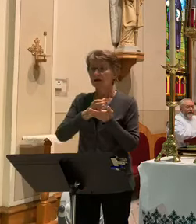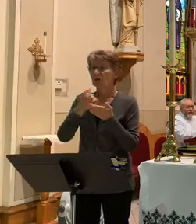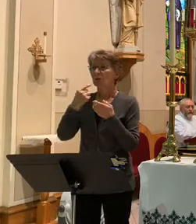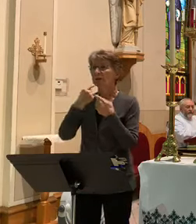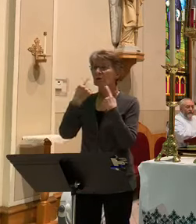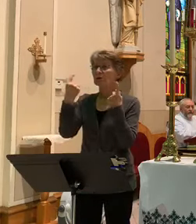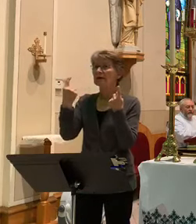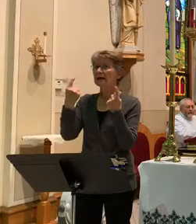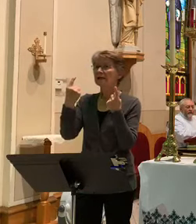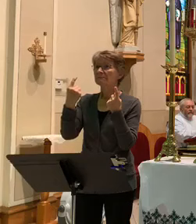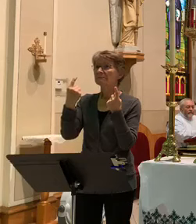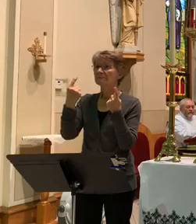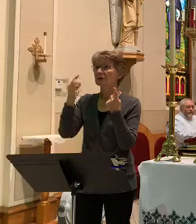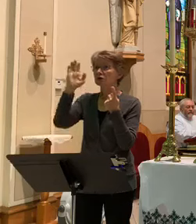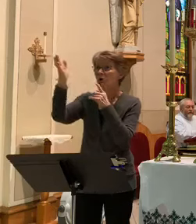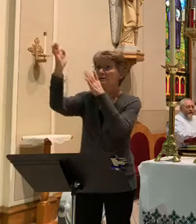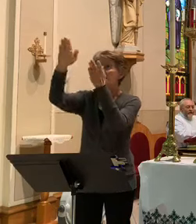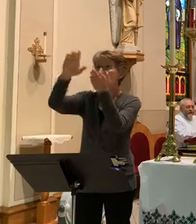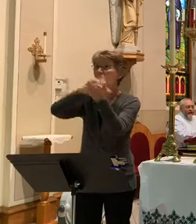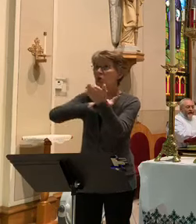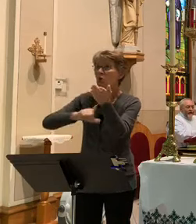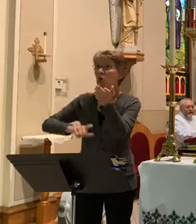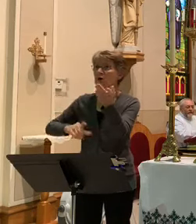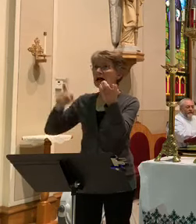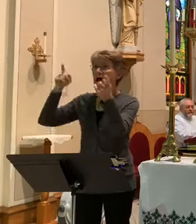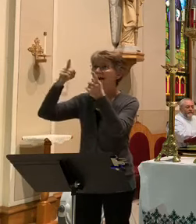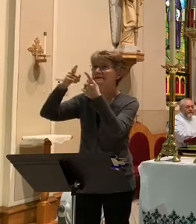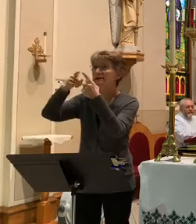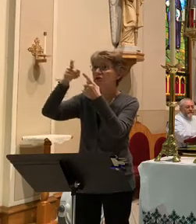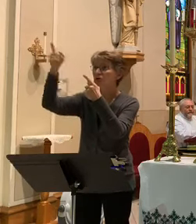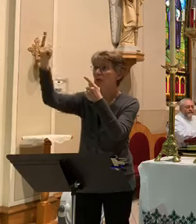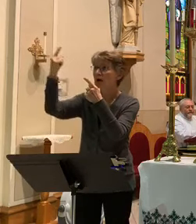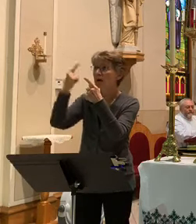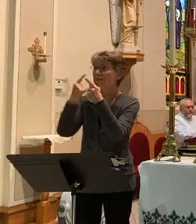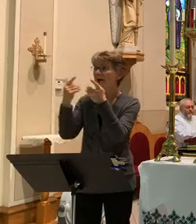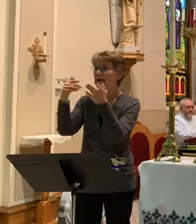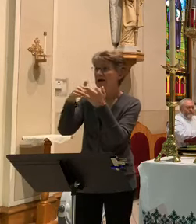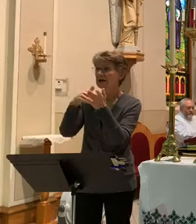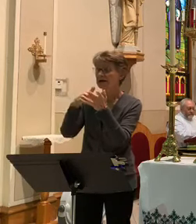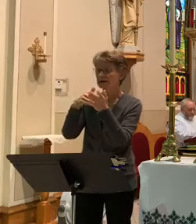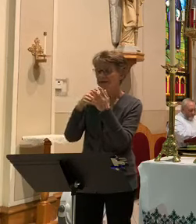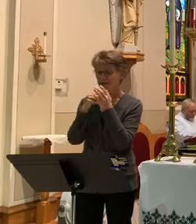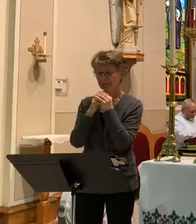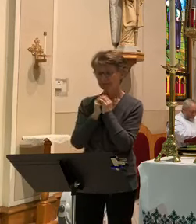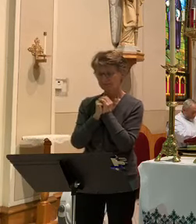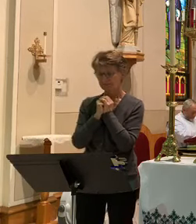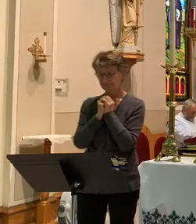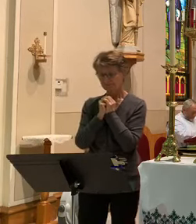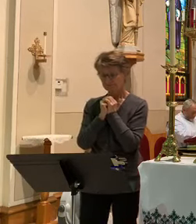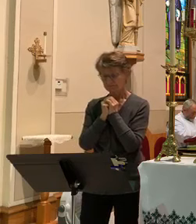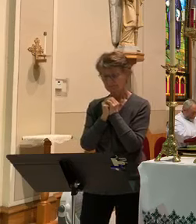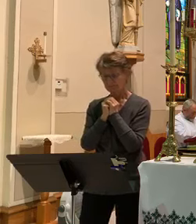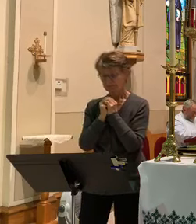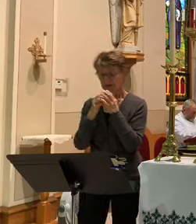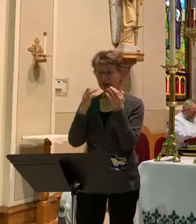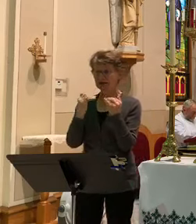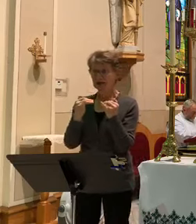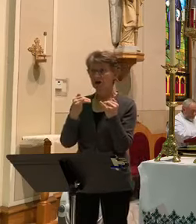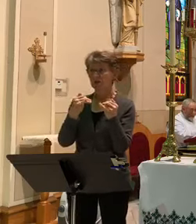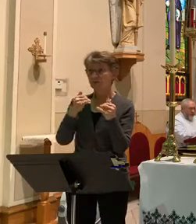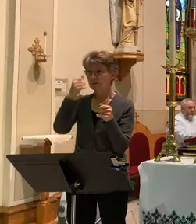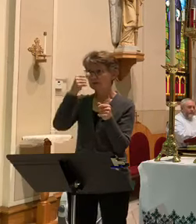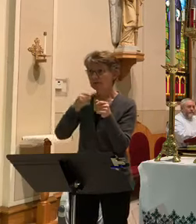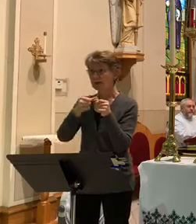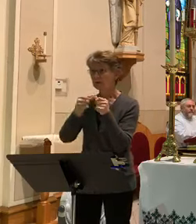your death, O Lord, until you come again. Therefore, as we celebrate the memorial of his death and